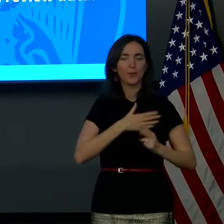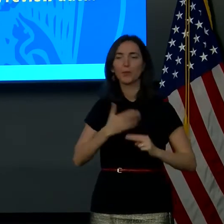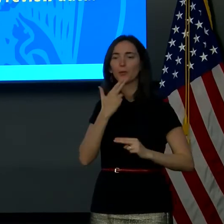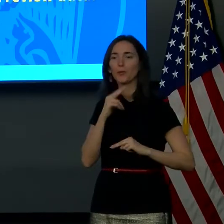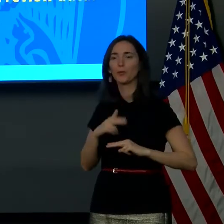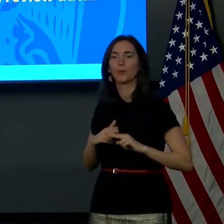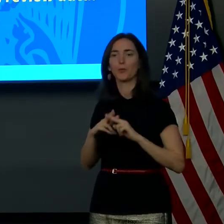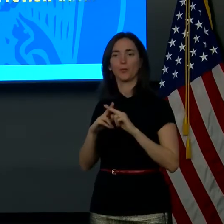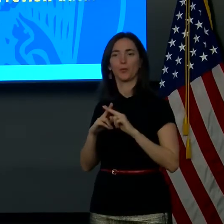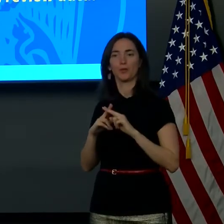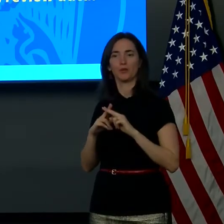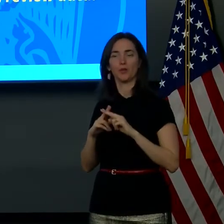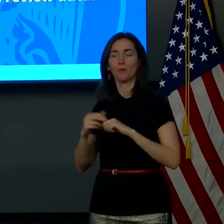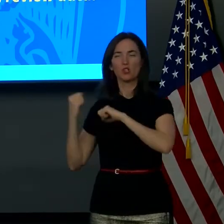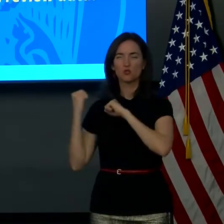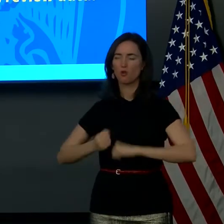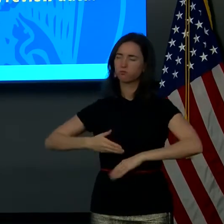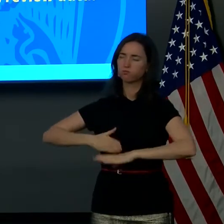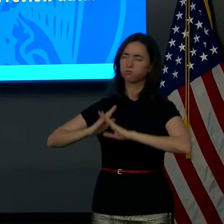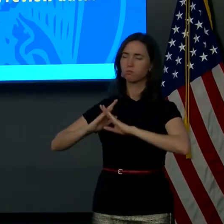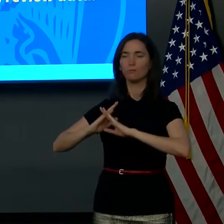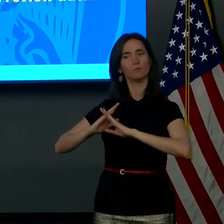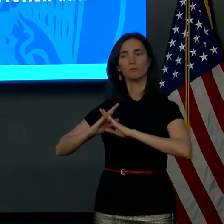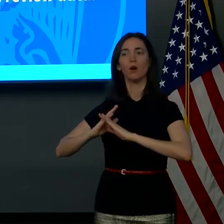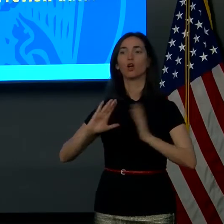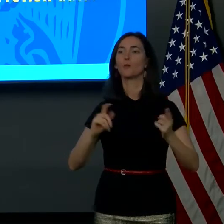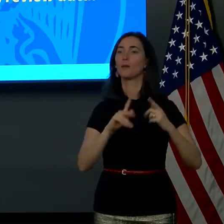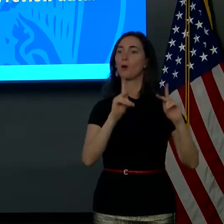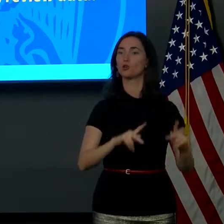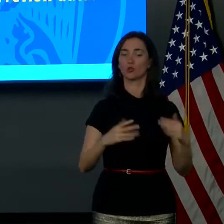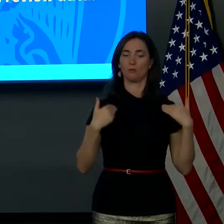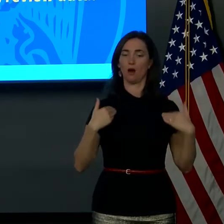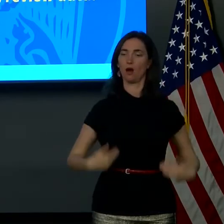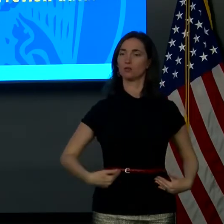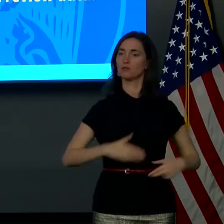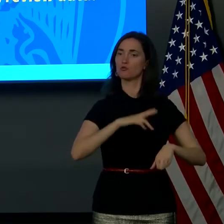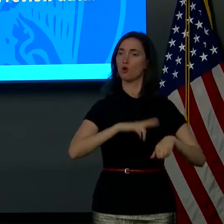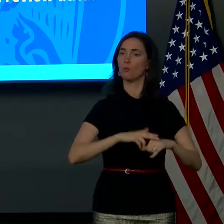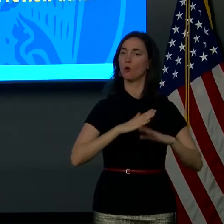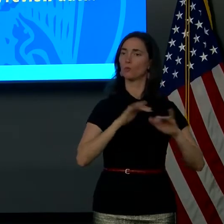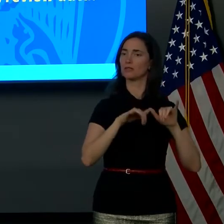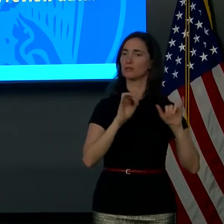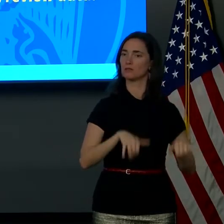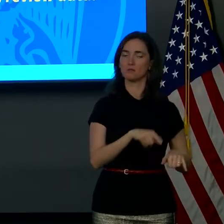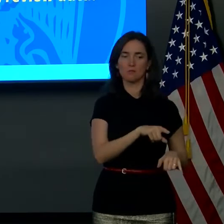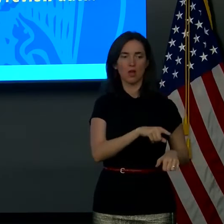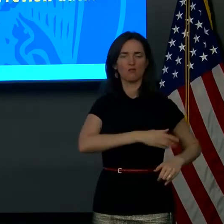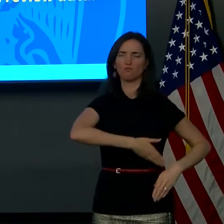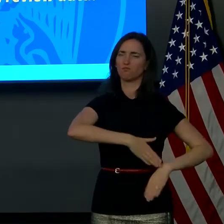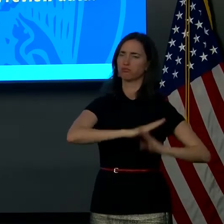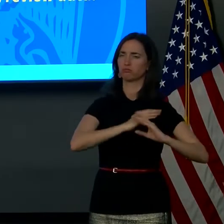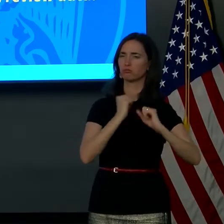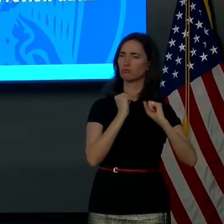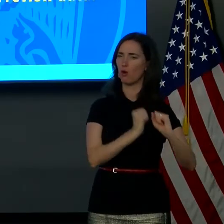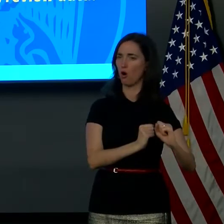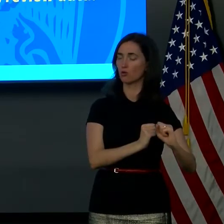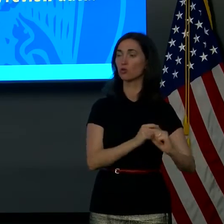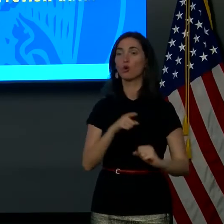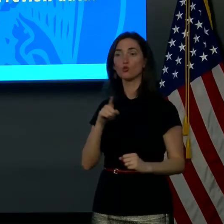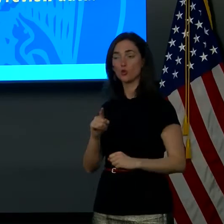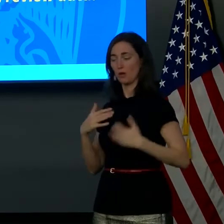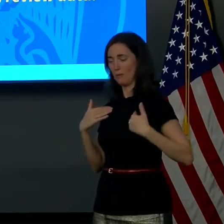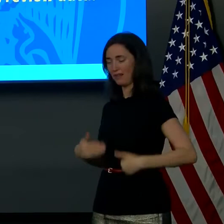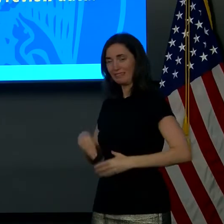respond to it as robustly as someone who has a normal immune system does. And so you might need an extra dose of